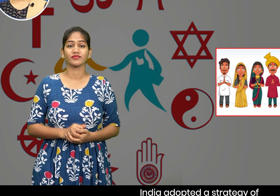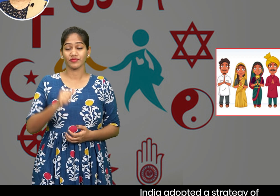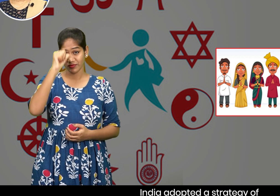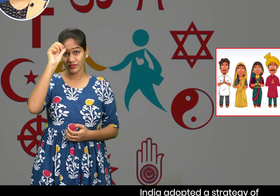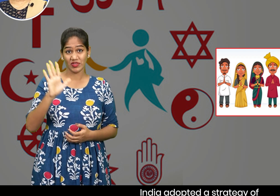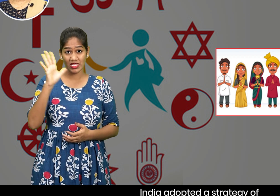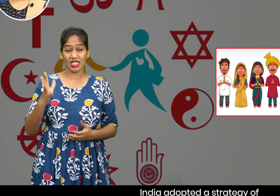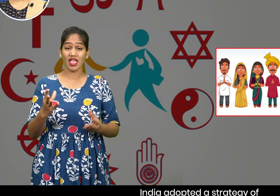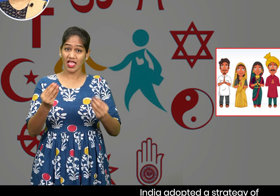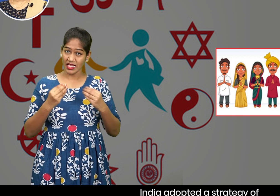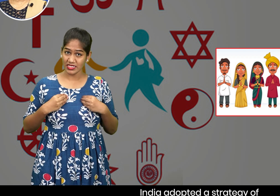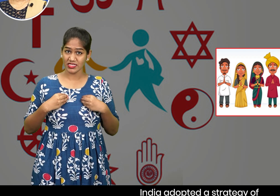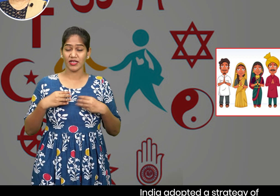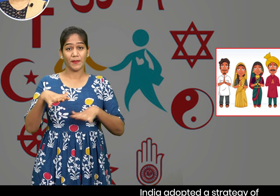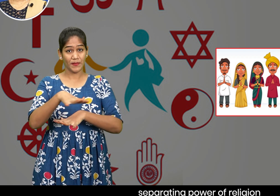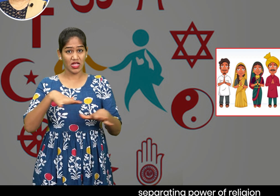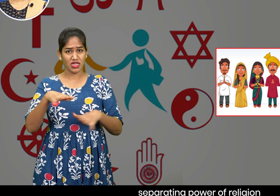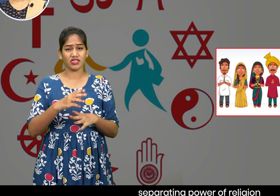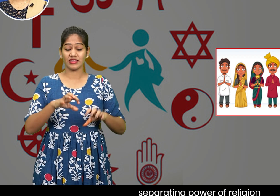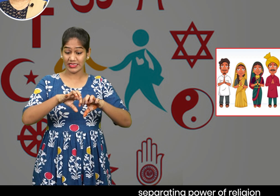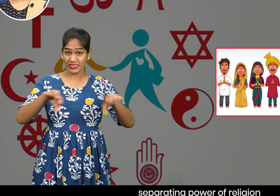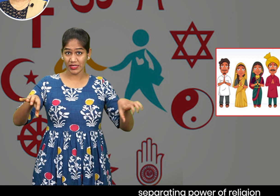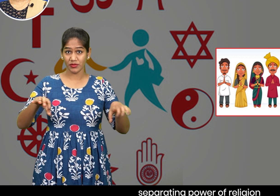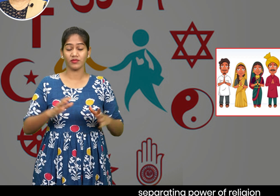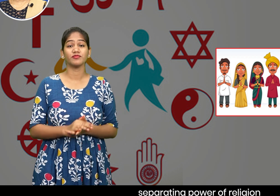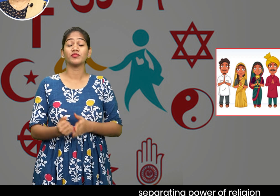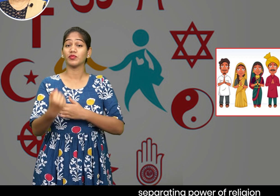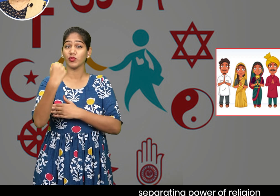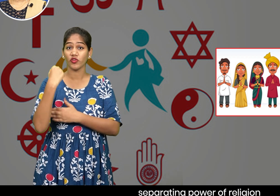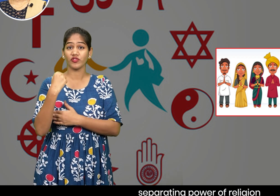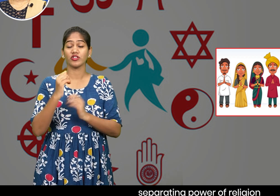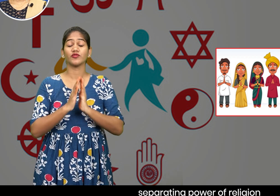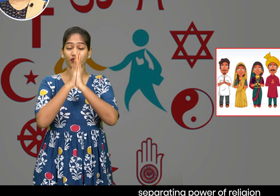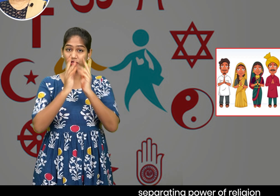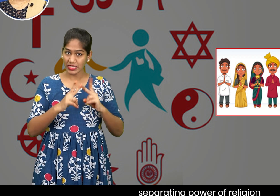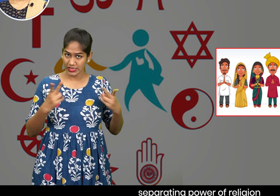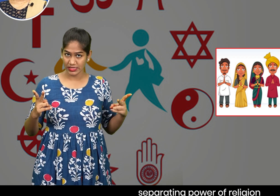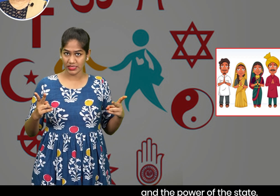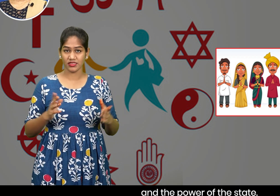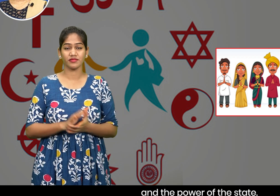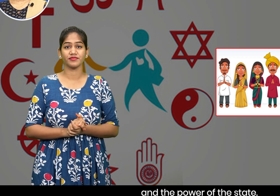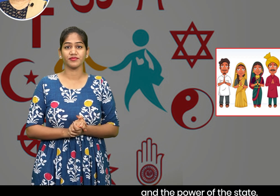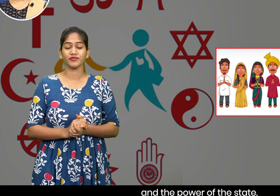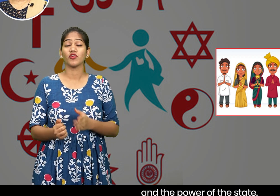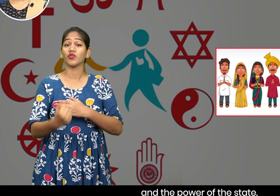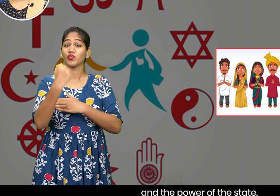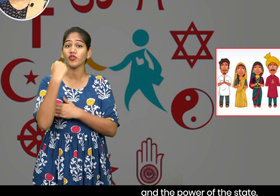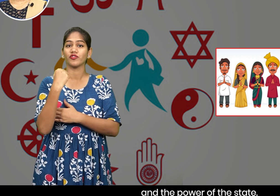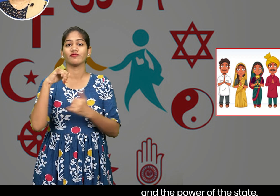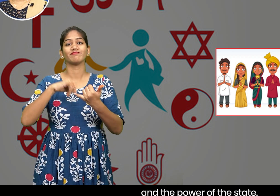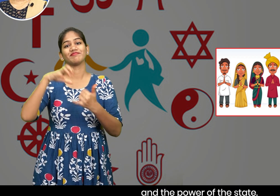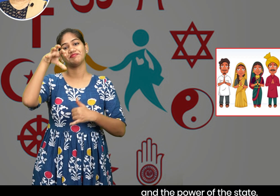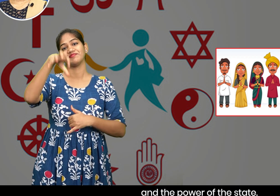India adopted a strategy of separating the power of religion and the power of the